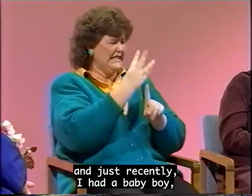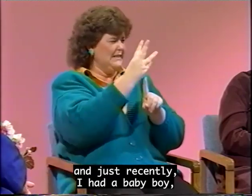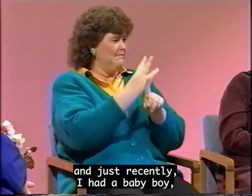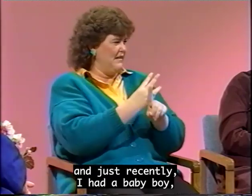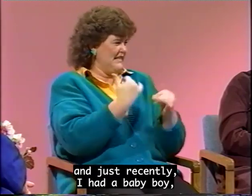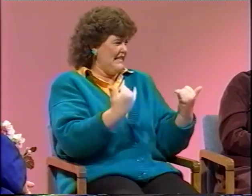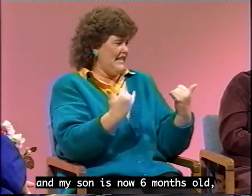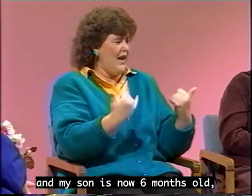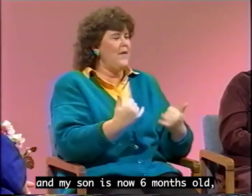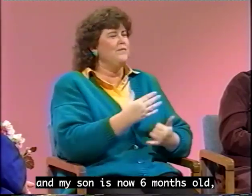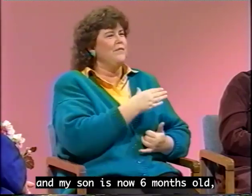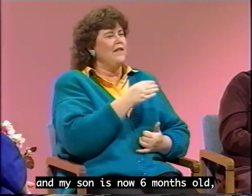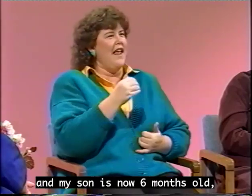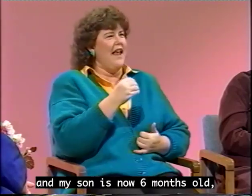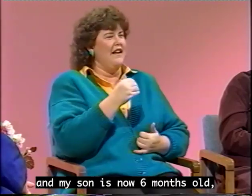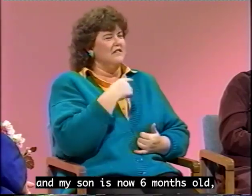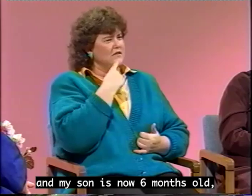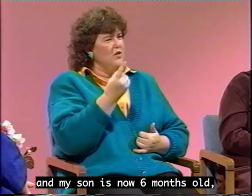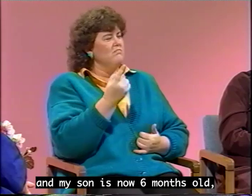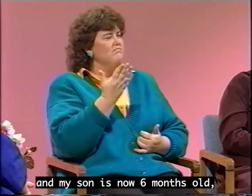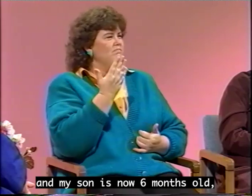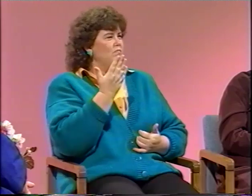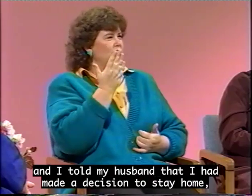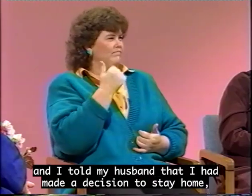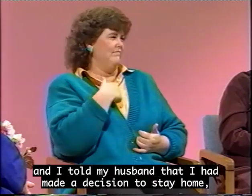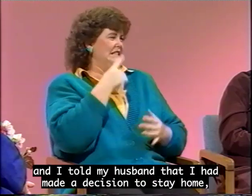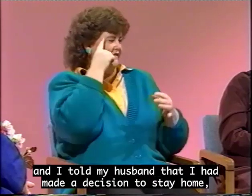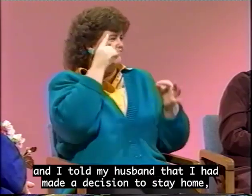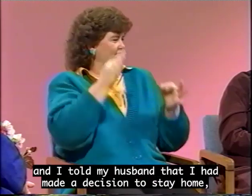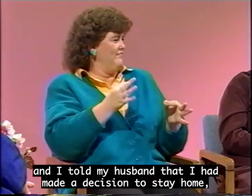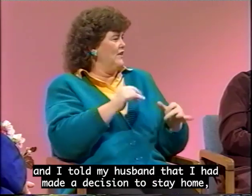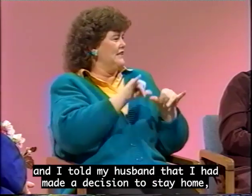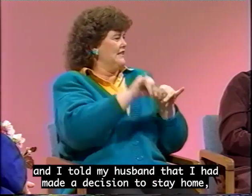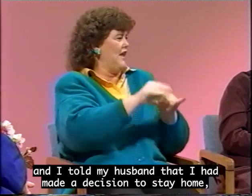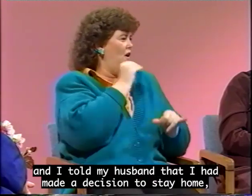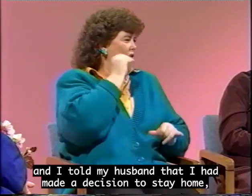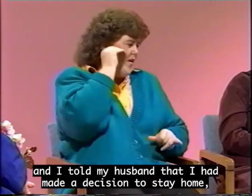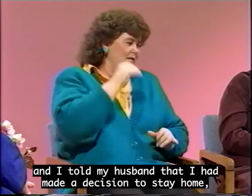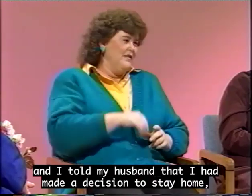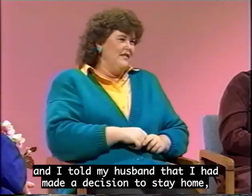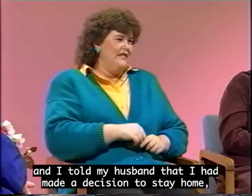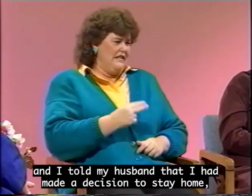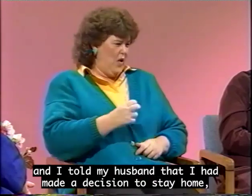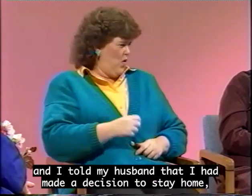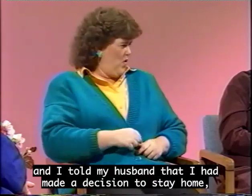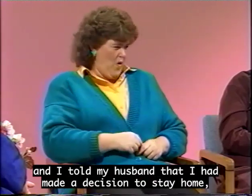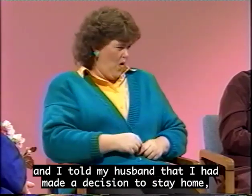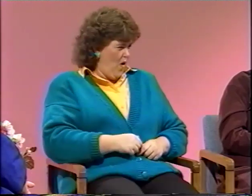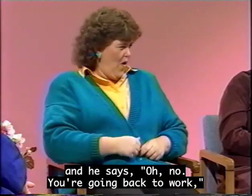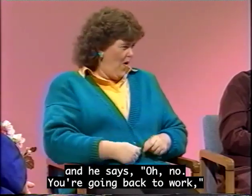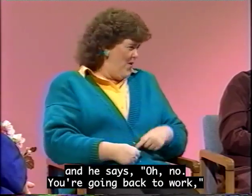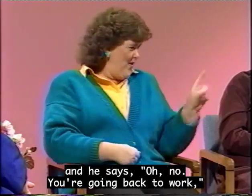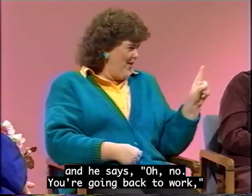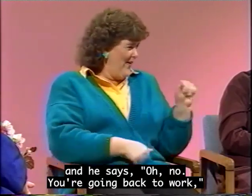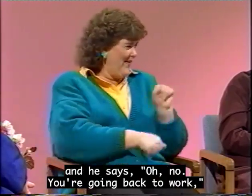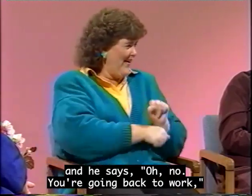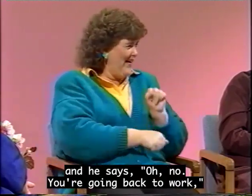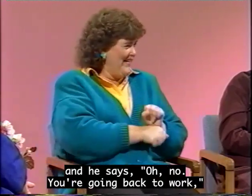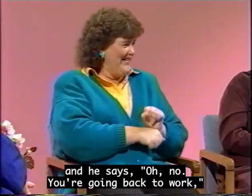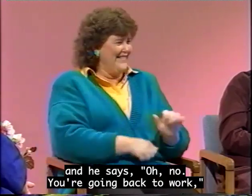boy, and my son is now 6 months old. And I told my husband that I had made a decision to stay home. And he says, "Oh, no, you're going back to